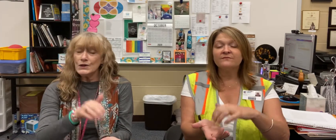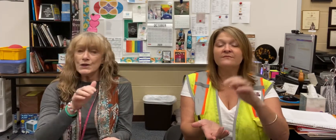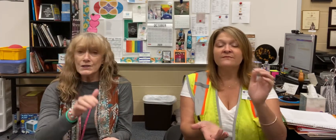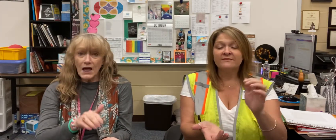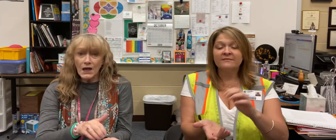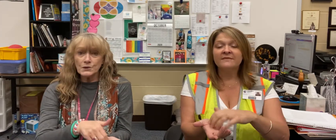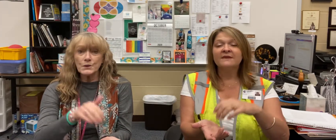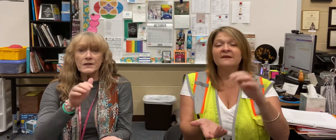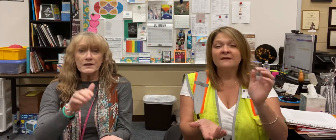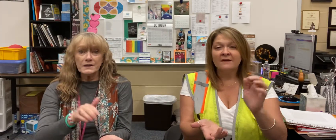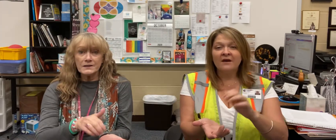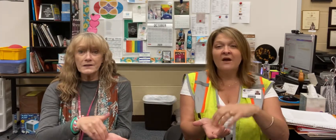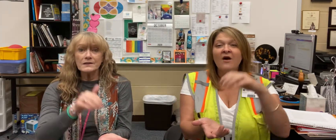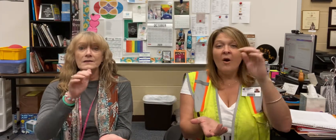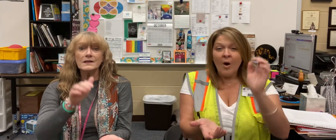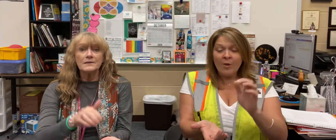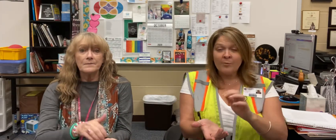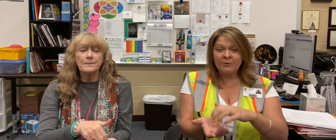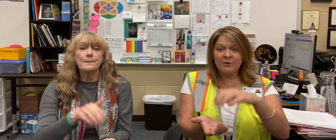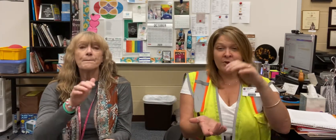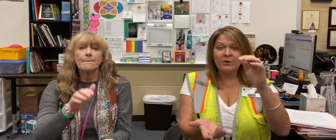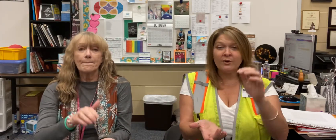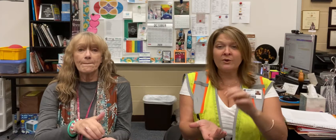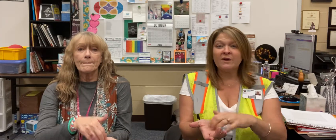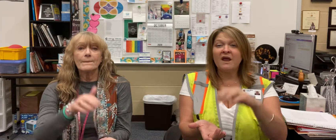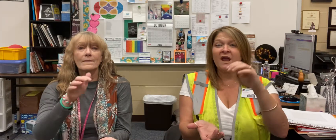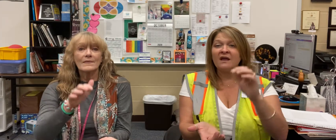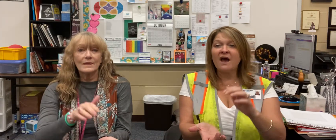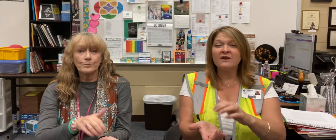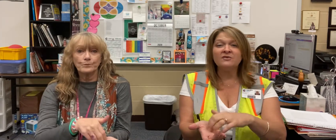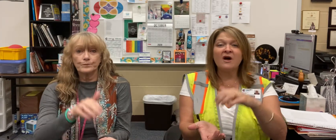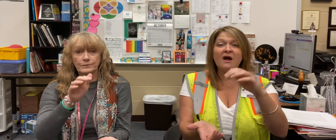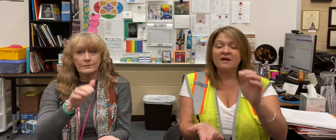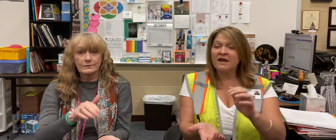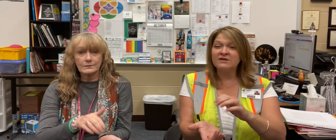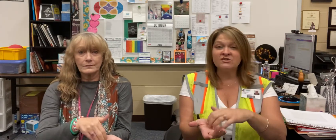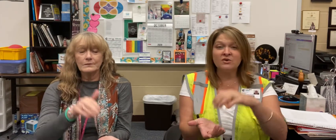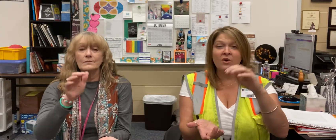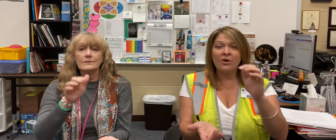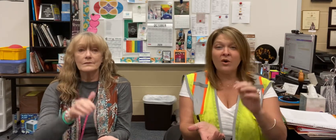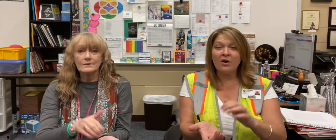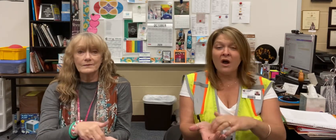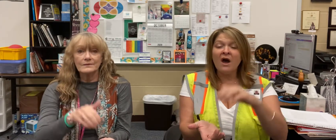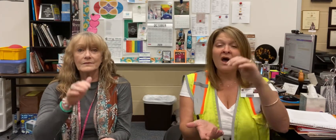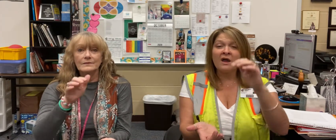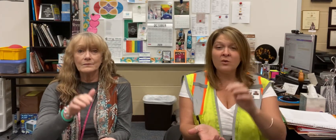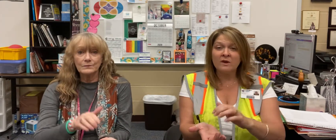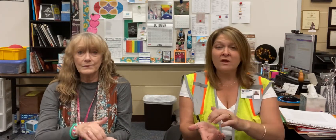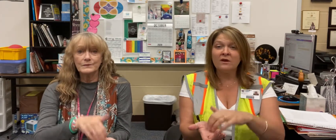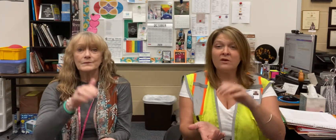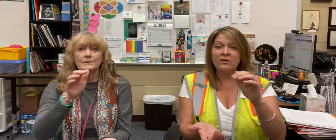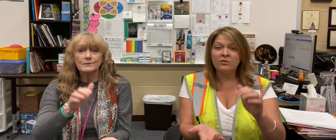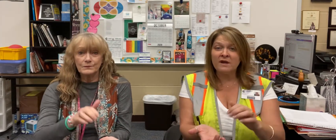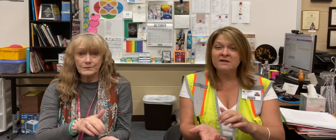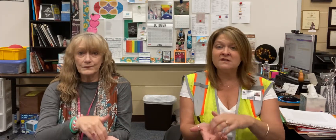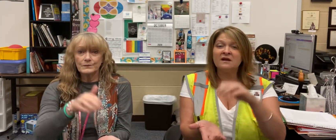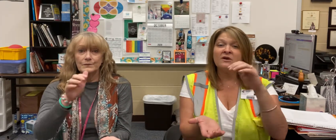wanders at will. Blue lake and rocky shore, I will return